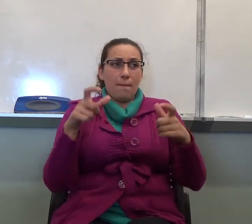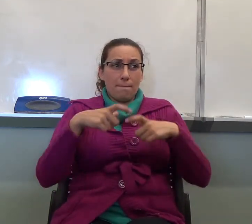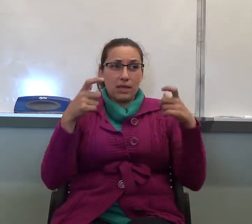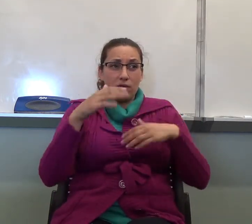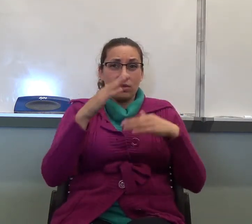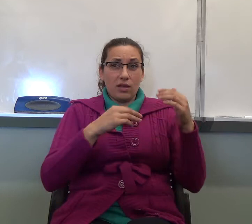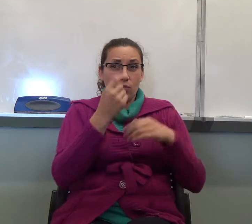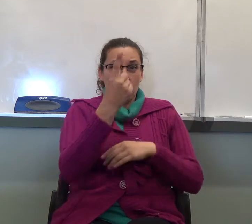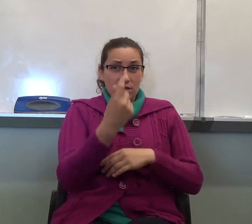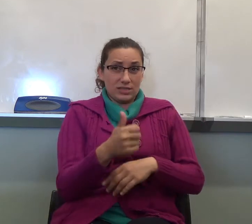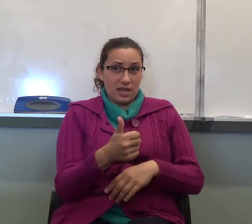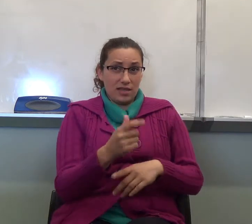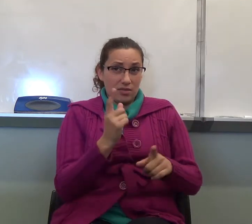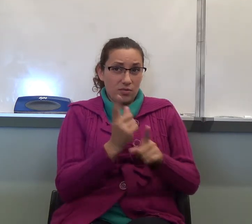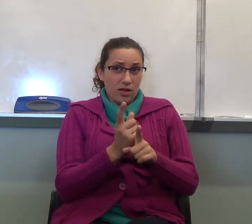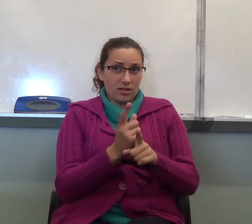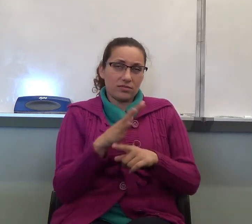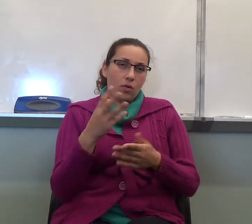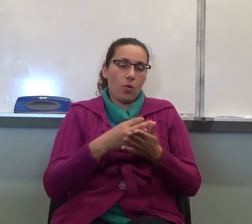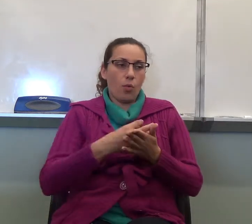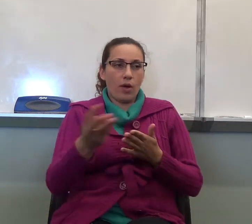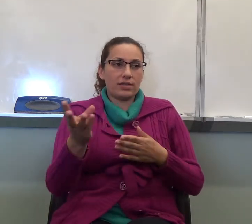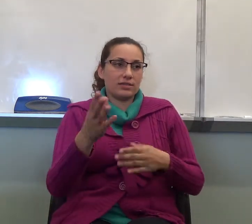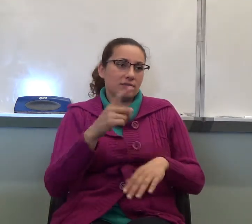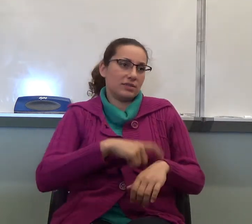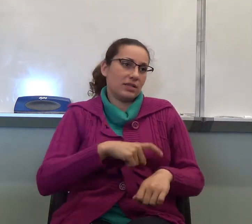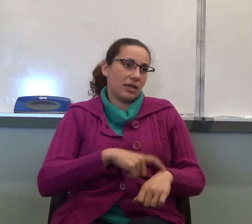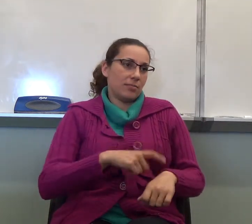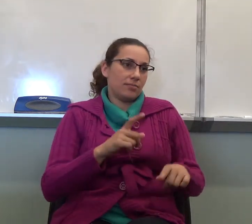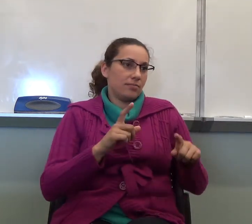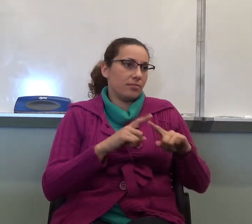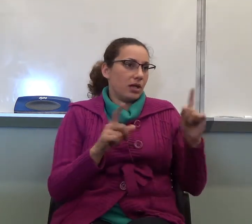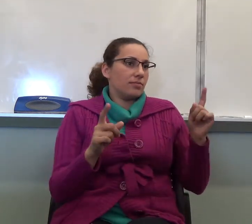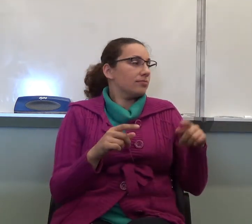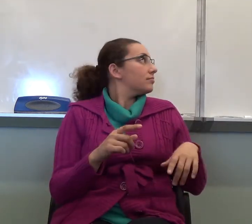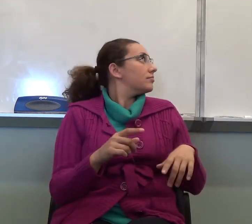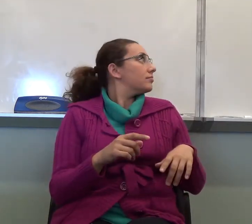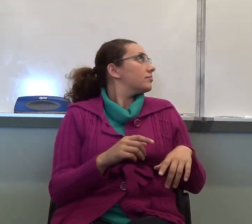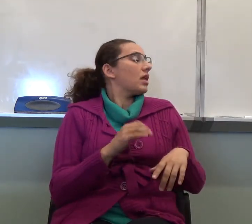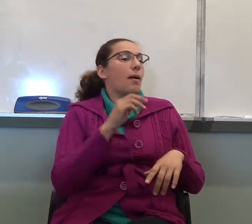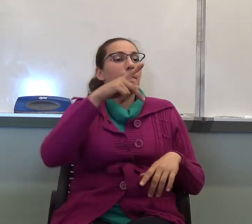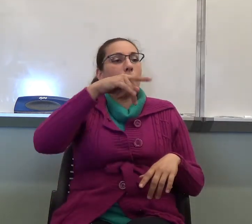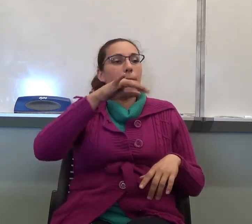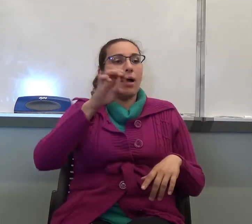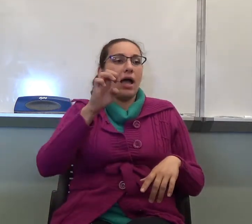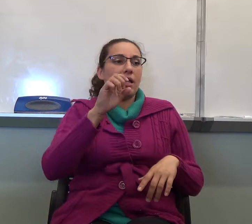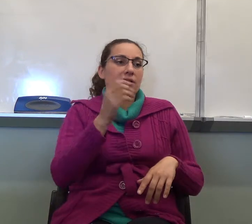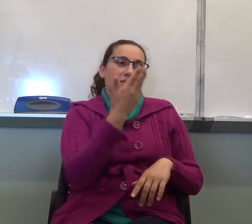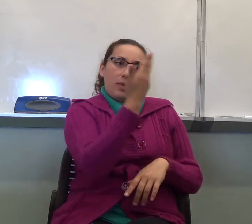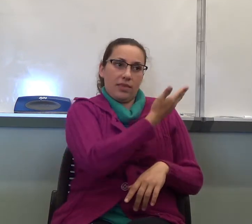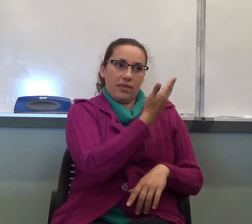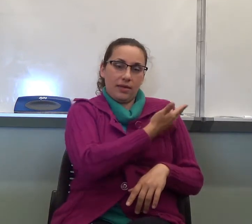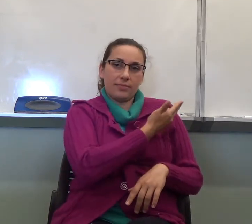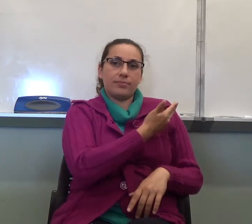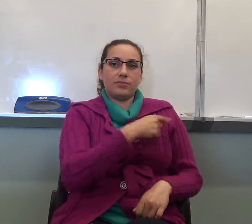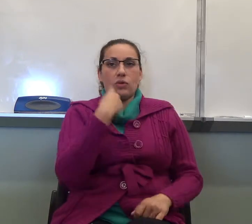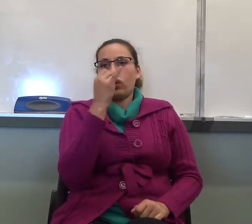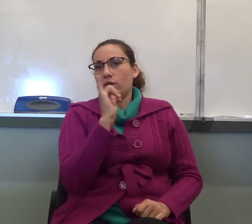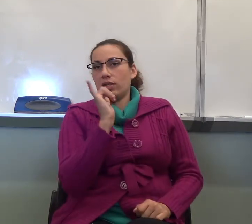so I mean, it's kind of a waste of time. But that is perhaps where pi would go. Something like that. You just guess where it